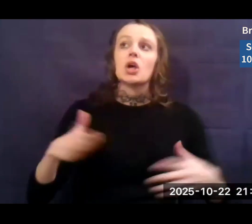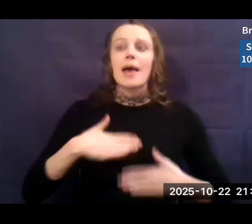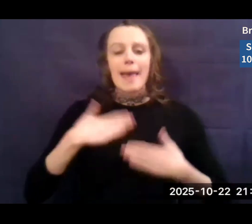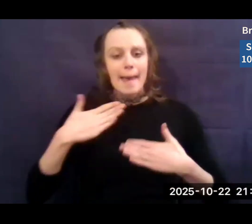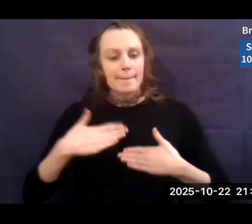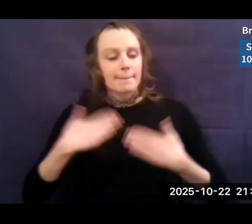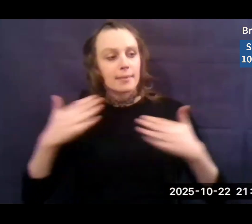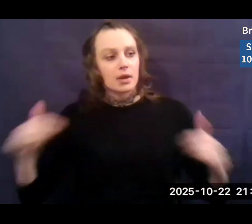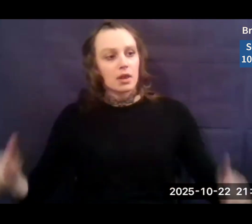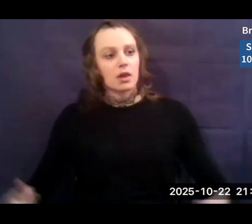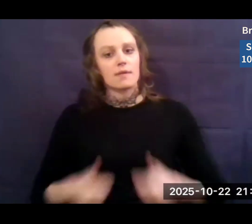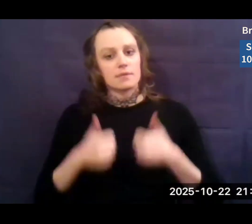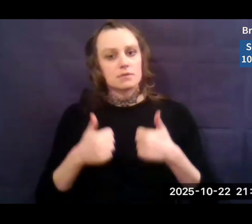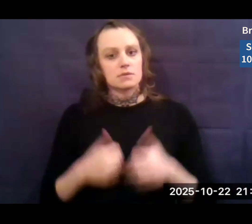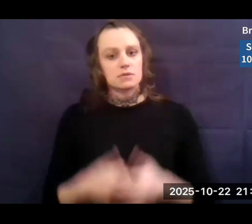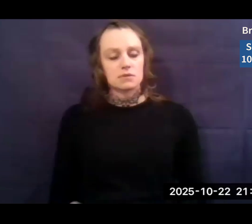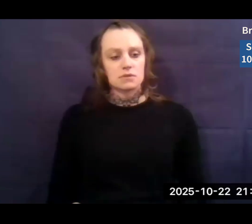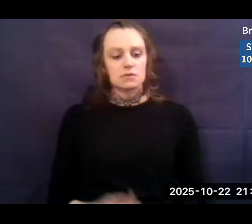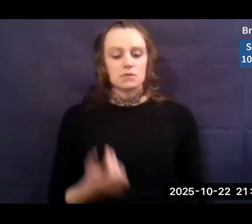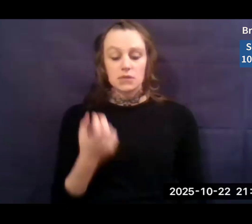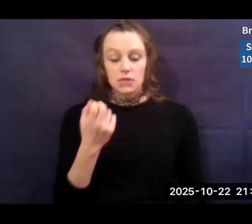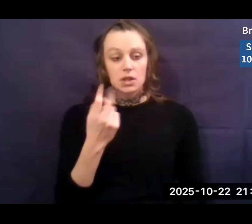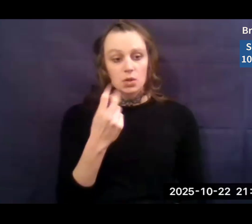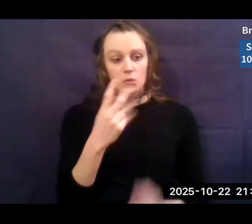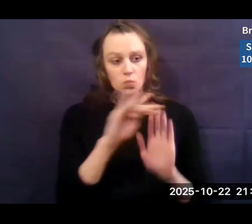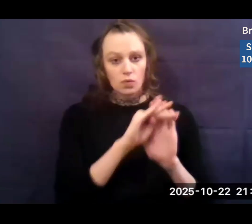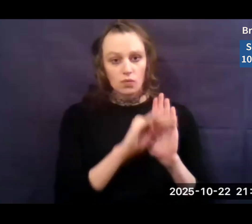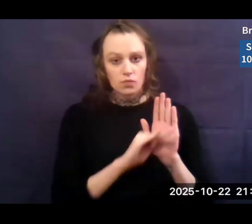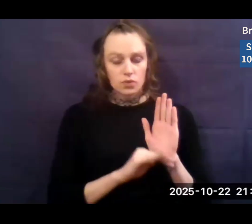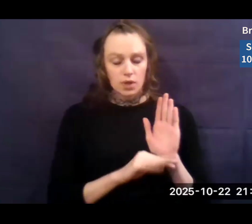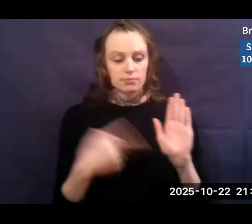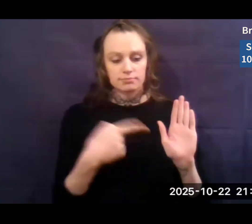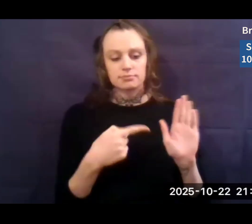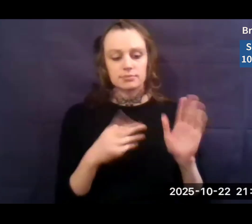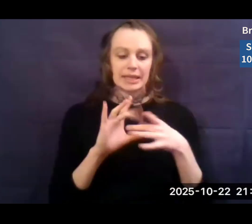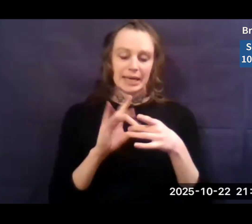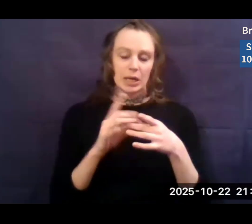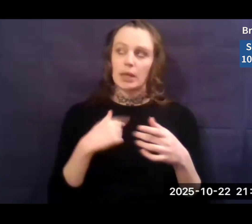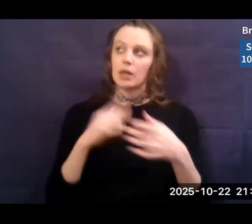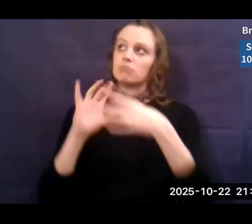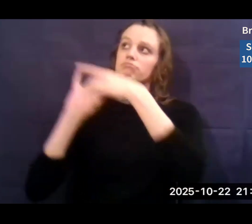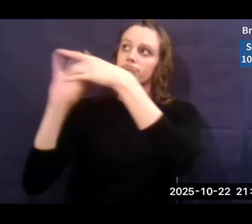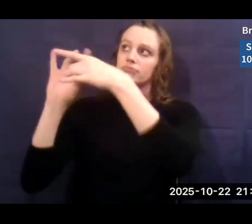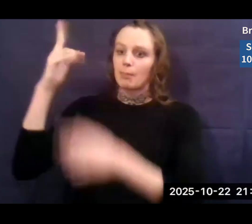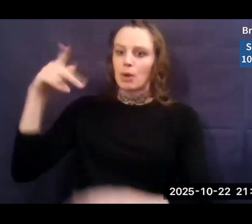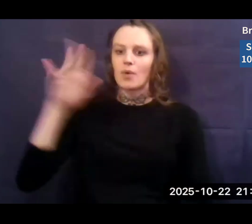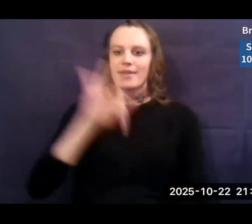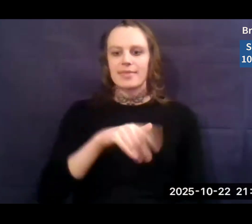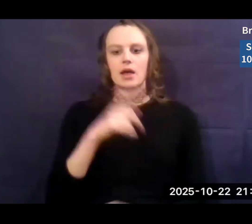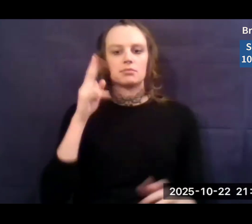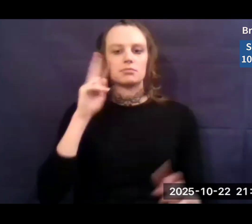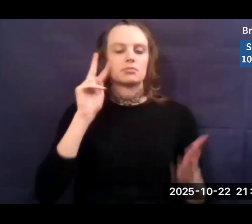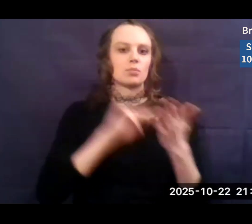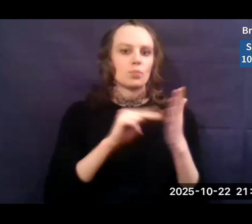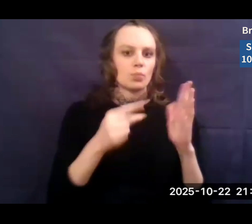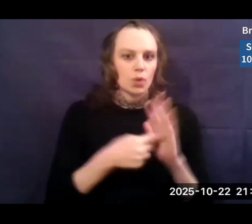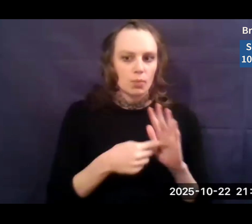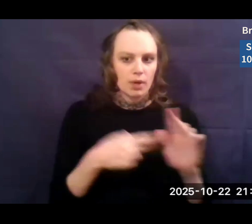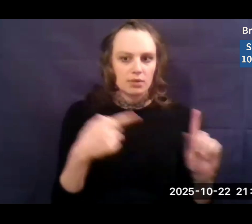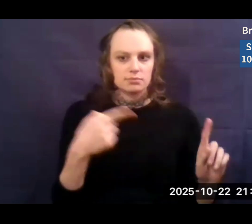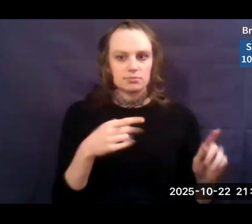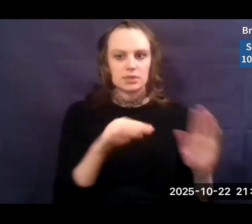life. The 12 steps ultimately connect me to a power greater than myself. That's the whole purpose of the